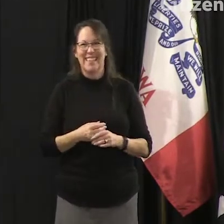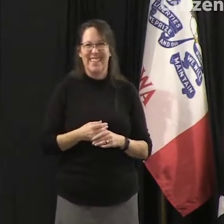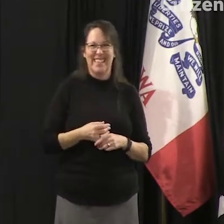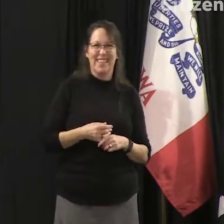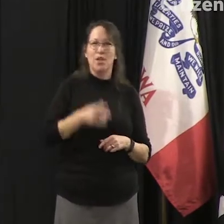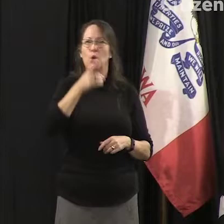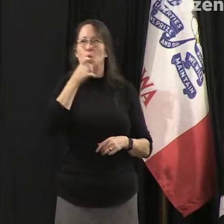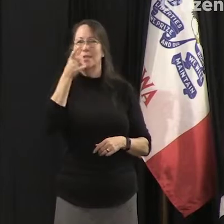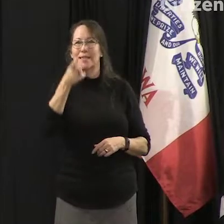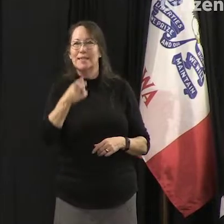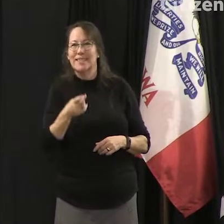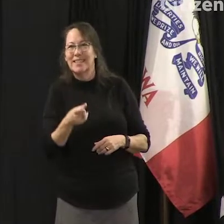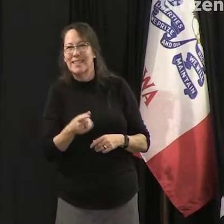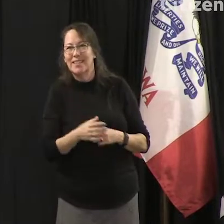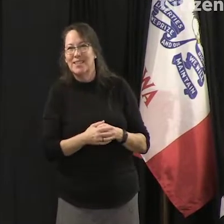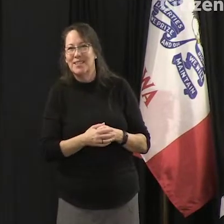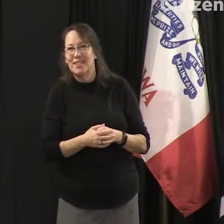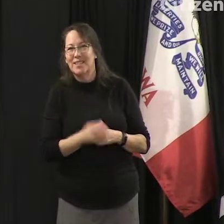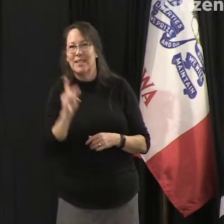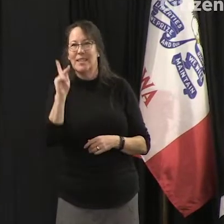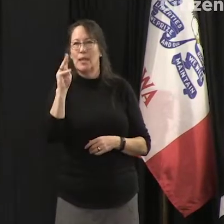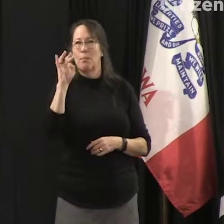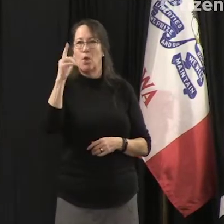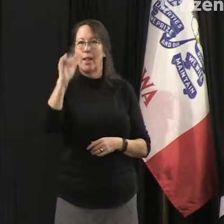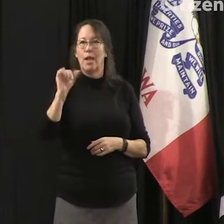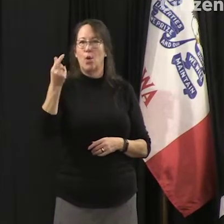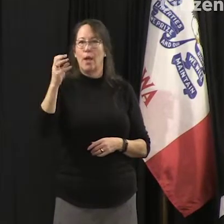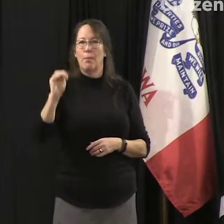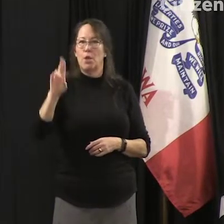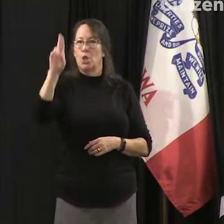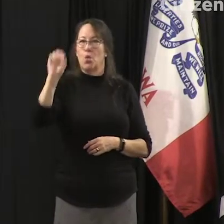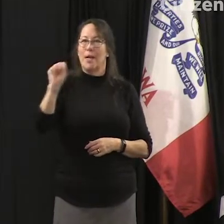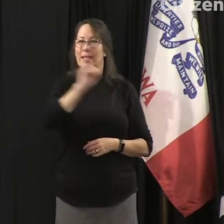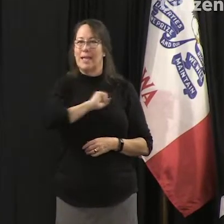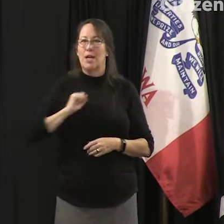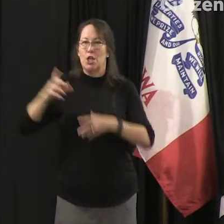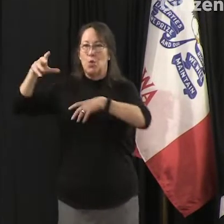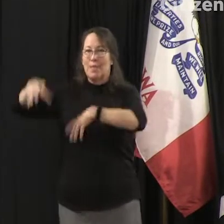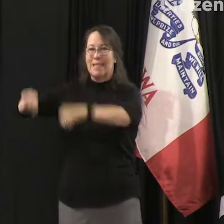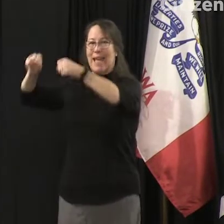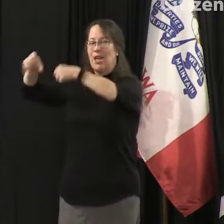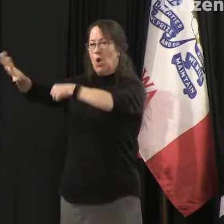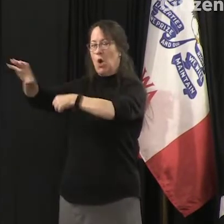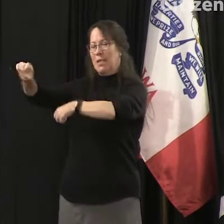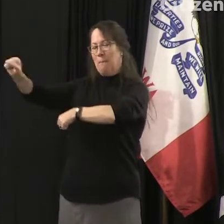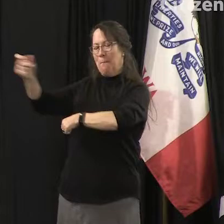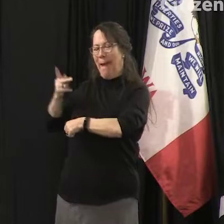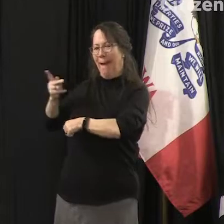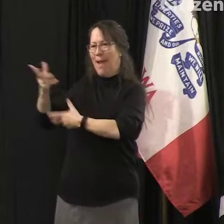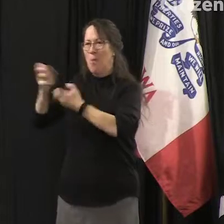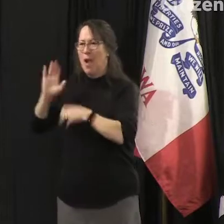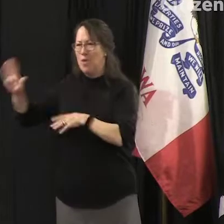All right, who's this? Kimberly Graham for U.S. Senate to take your seat back.